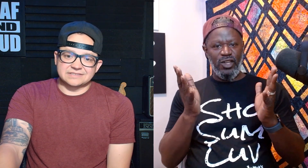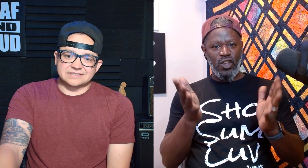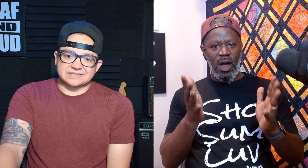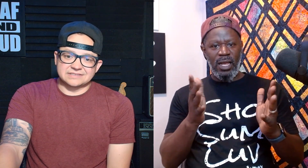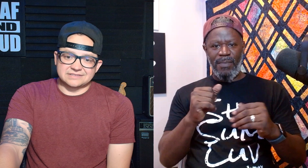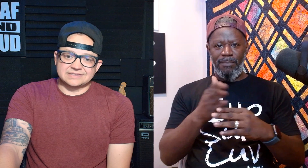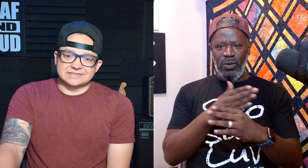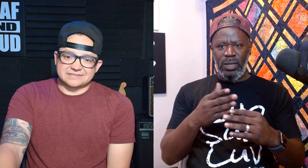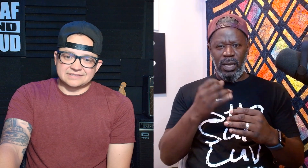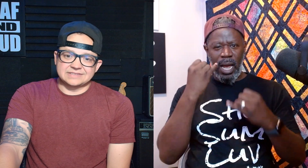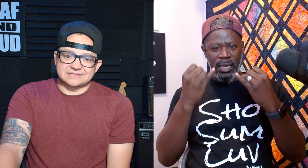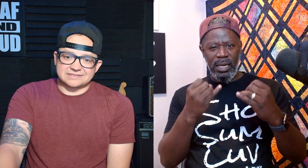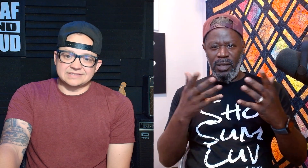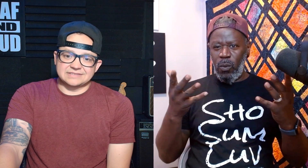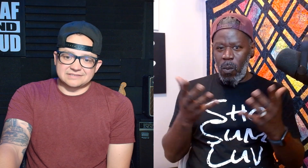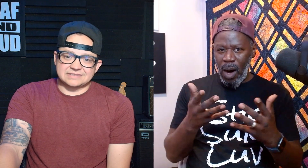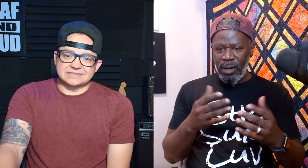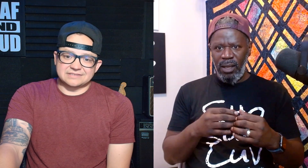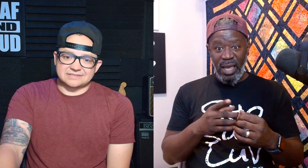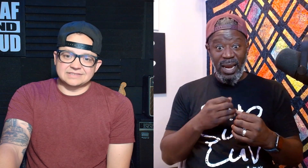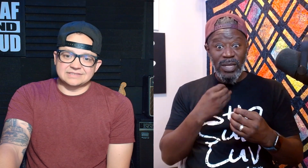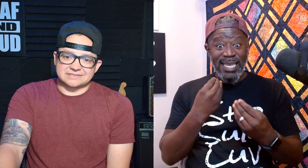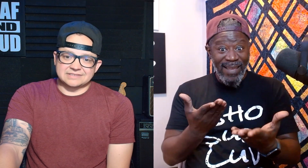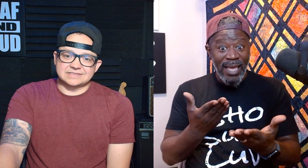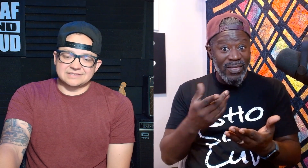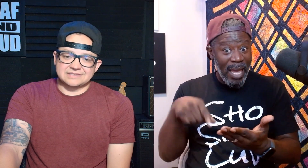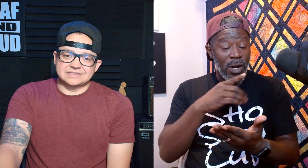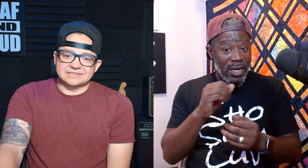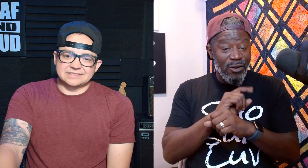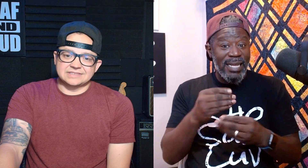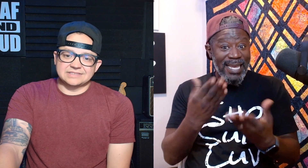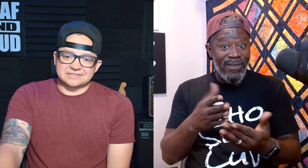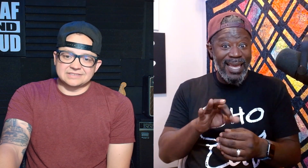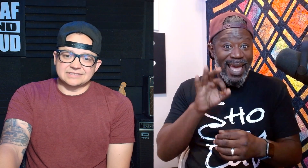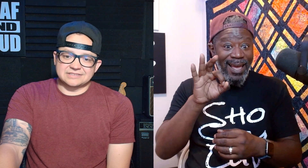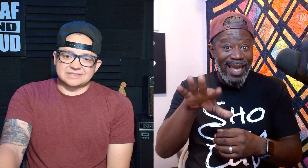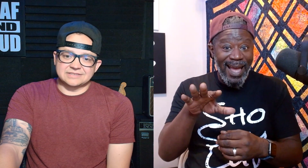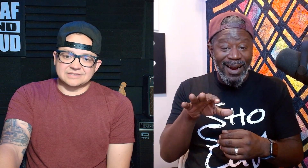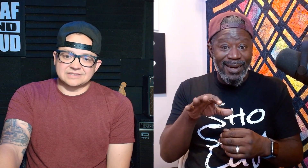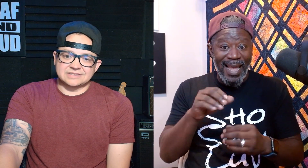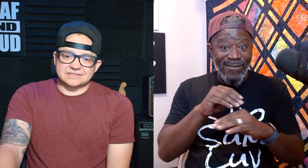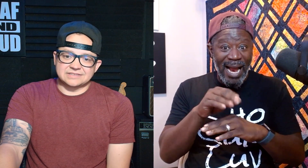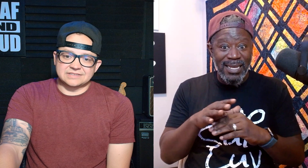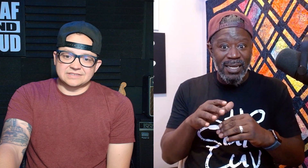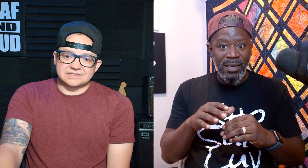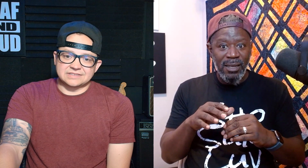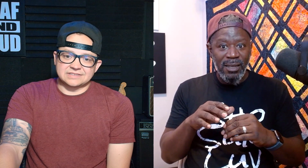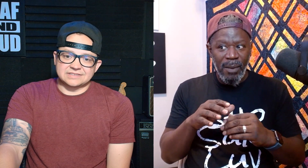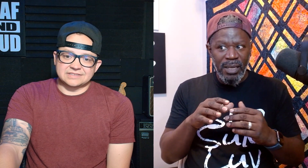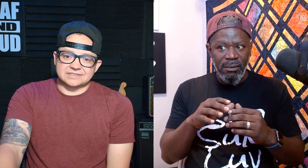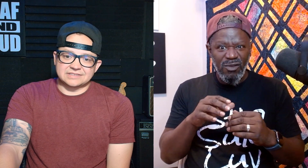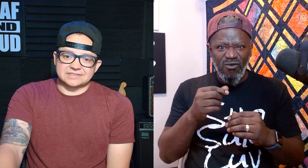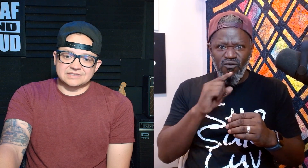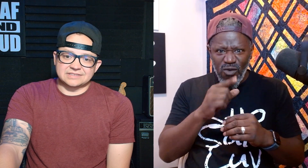of just talking about music, ideas, and they were literally giving advice.